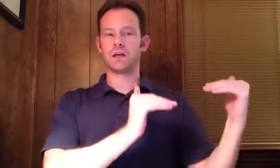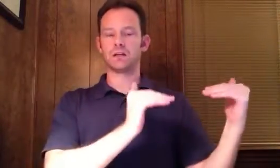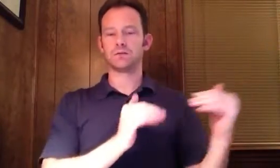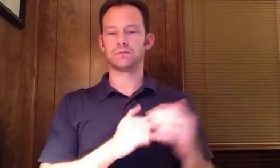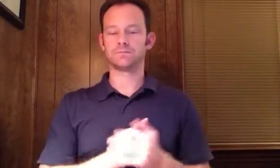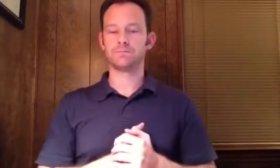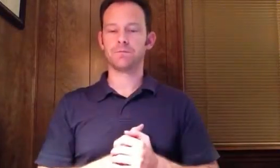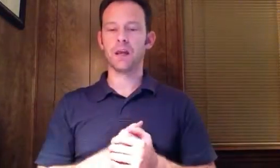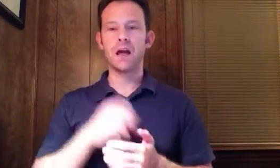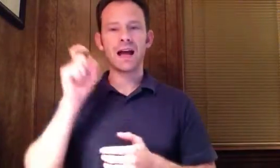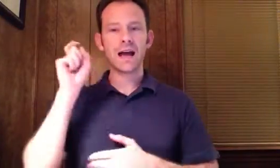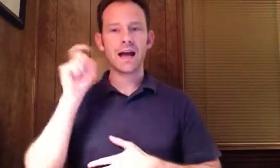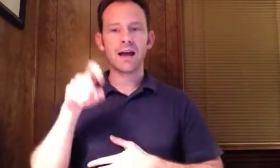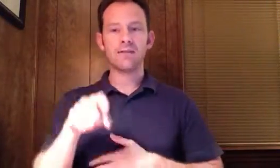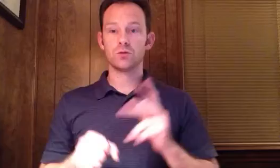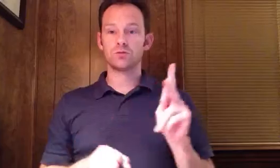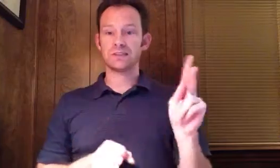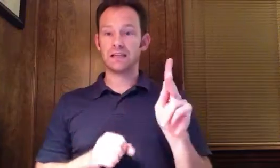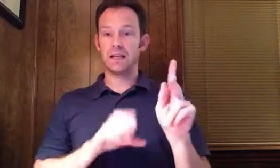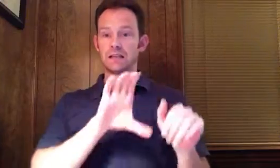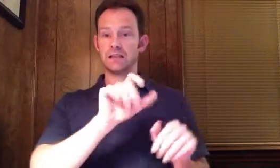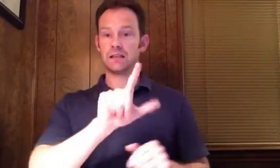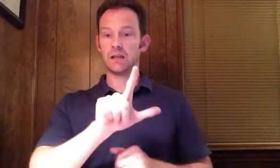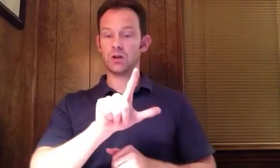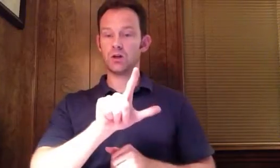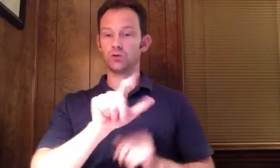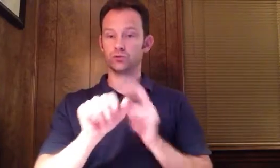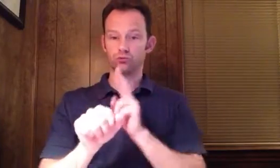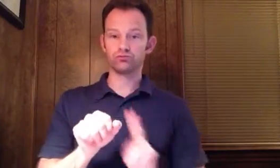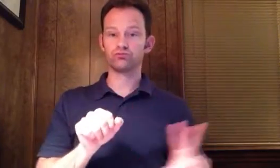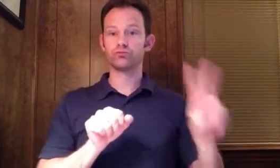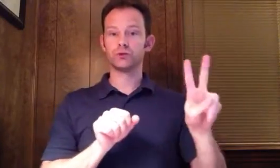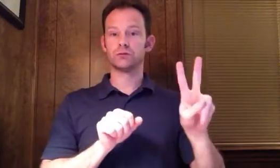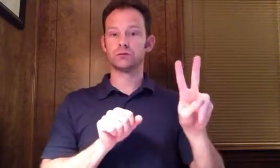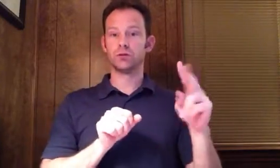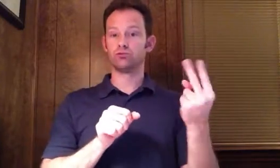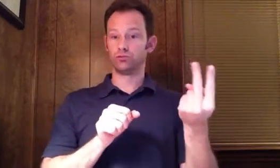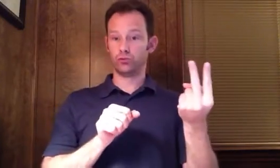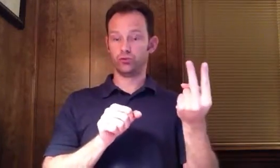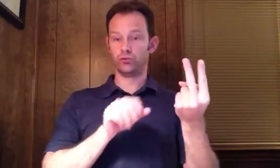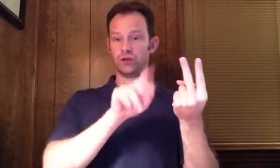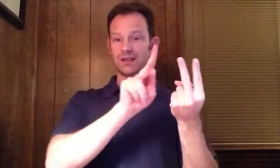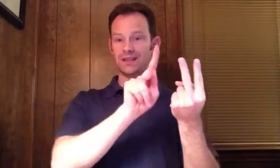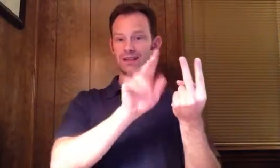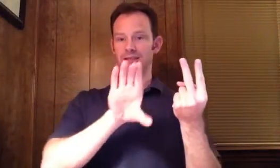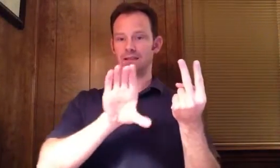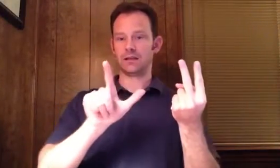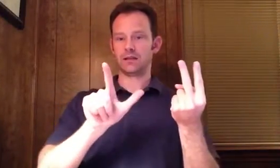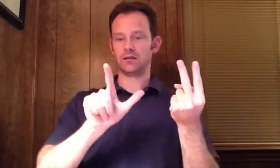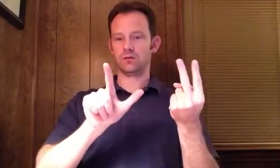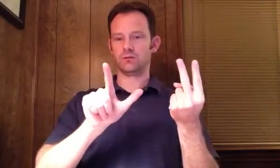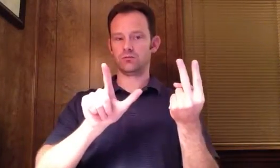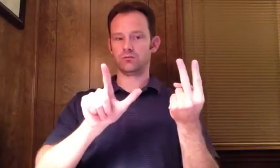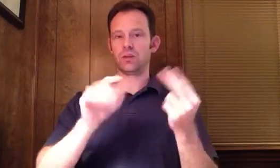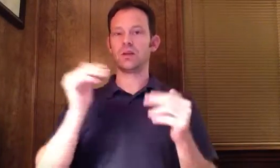need to put a 2 in front of the KCl. That gives me 2 formula units of KCl, 2 potassiums, 2 chlorines,